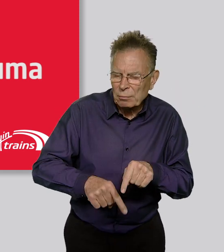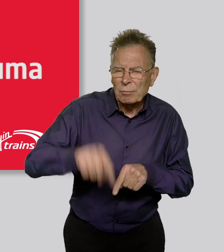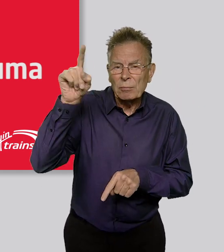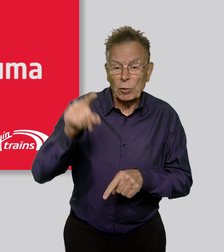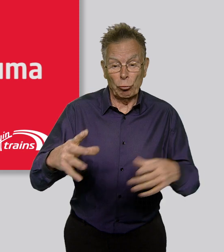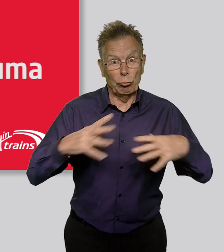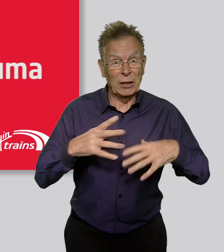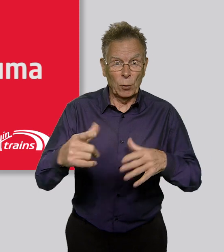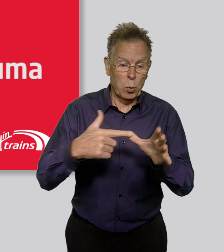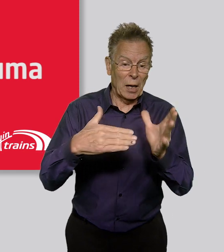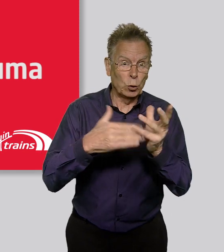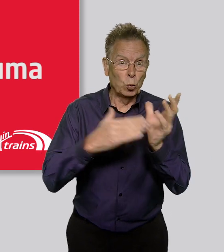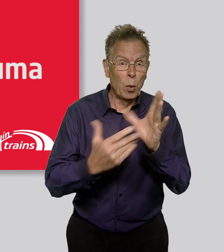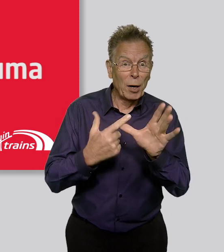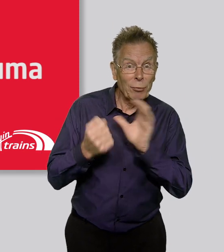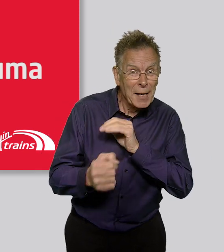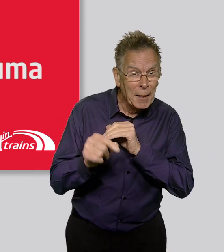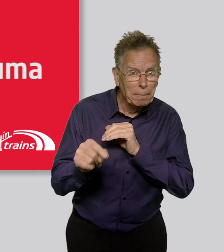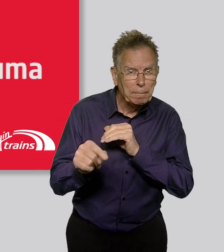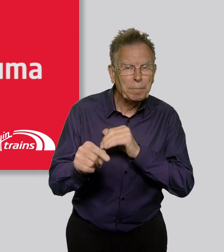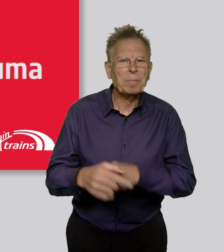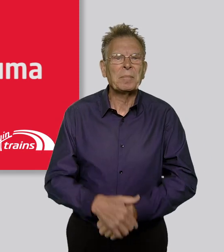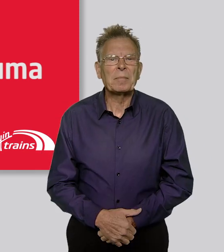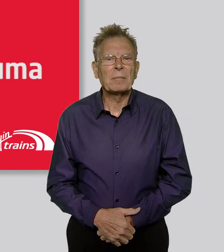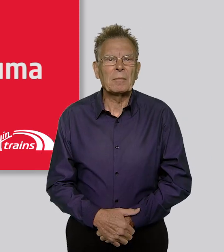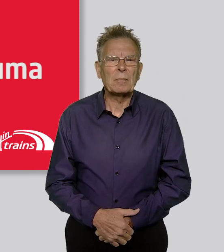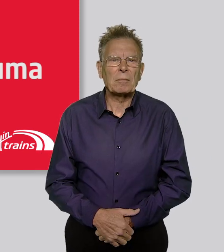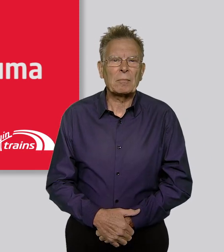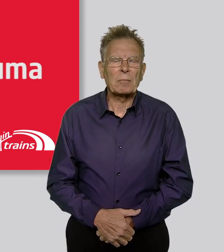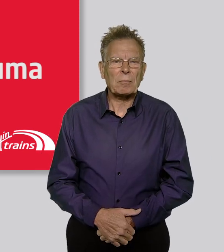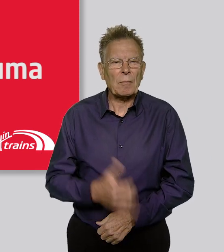route to get them Azuma ready.